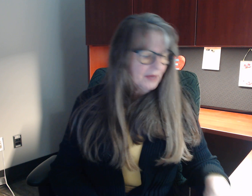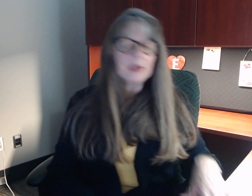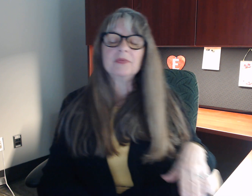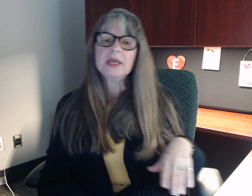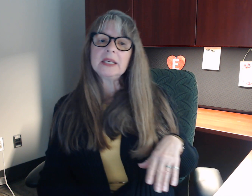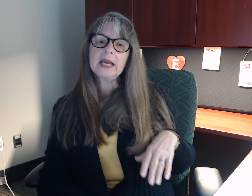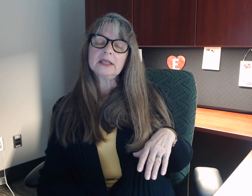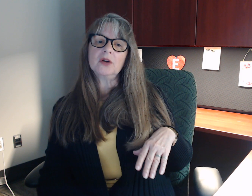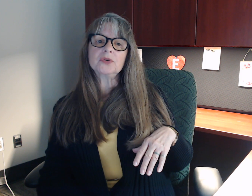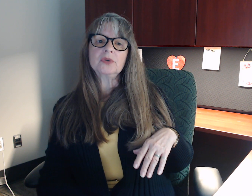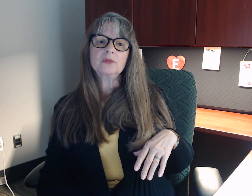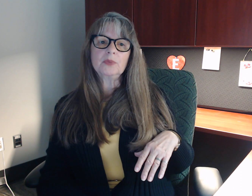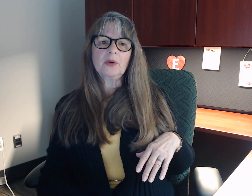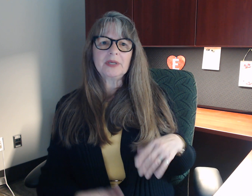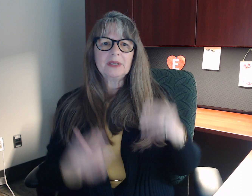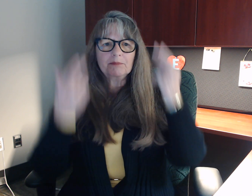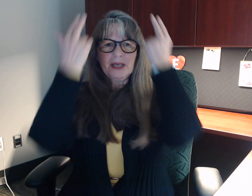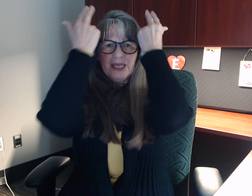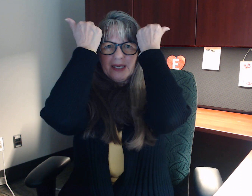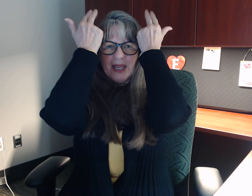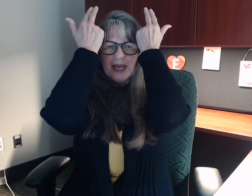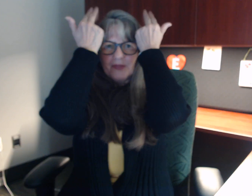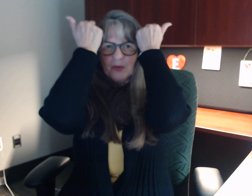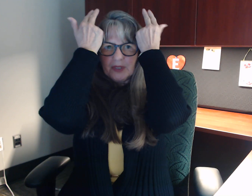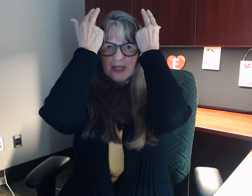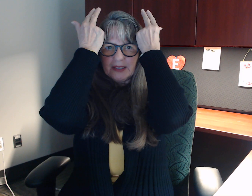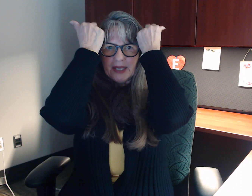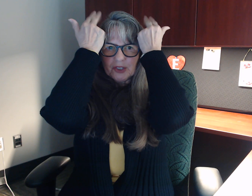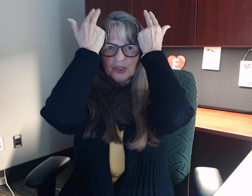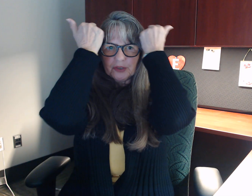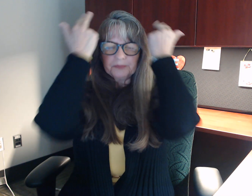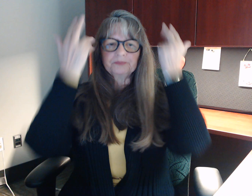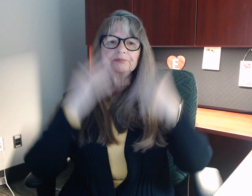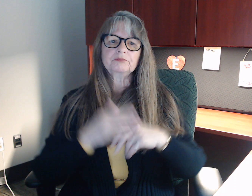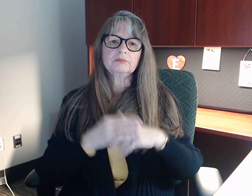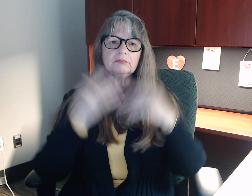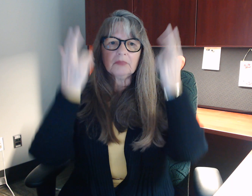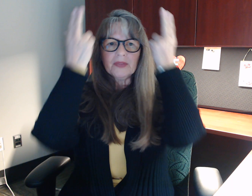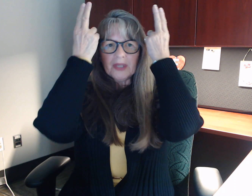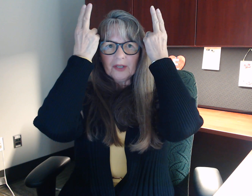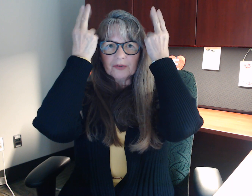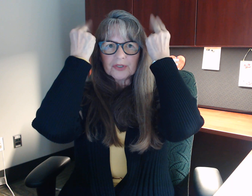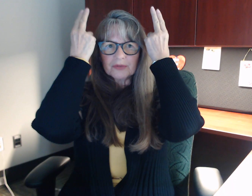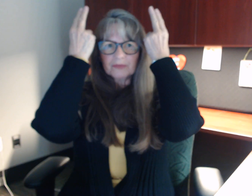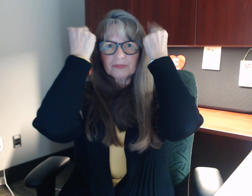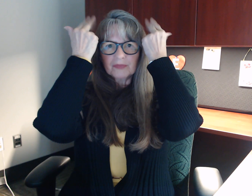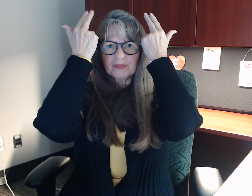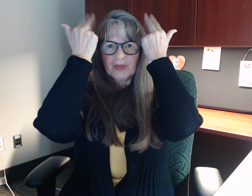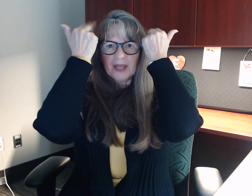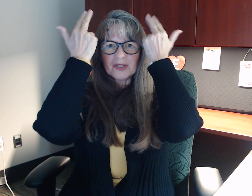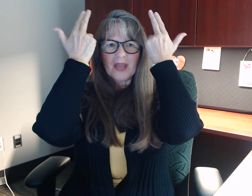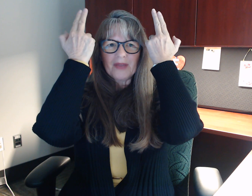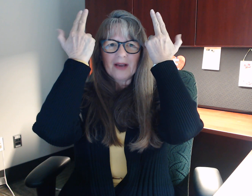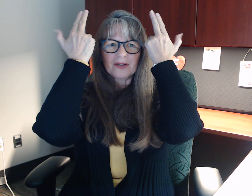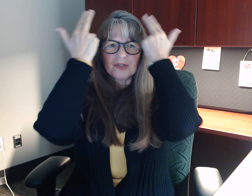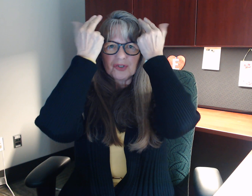and then we already did bunny, and I think we did that last year. The ears, I just have it out because it's just